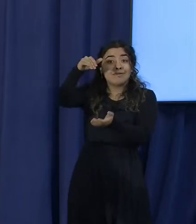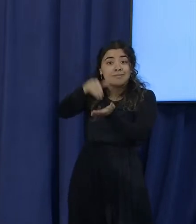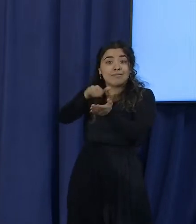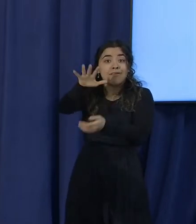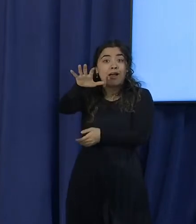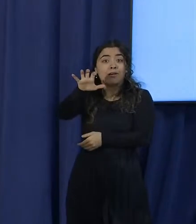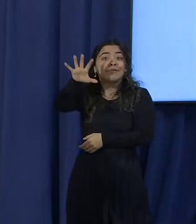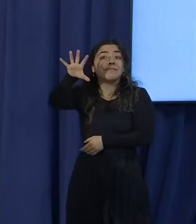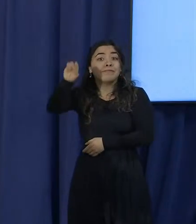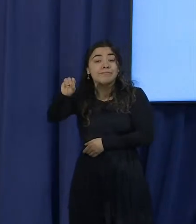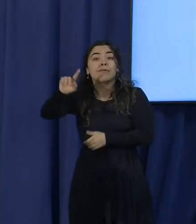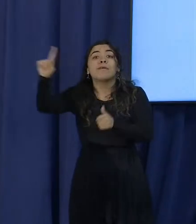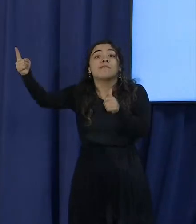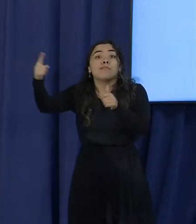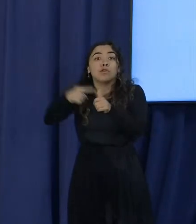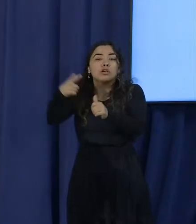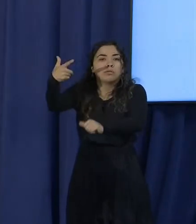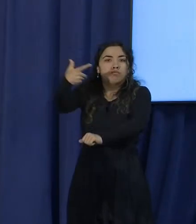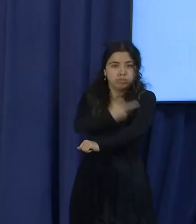17,550 first doses of Pfizer,